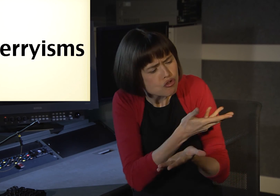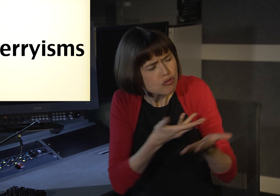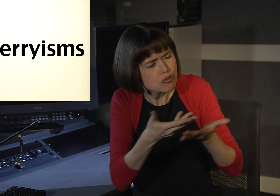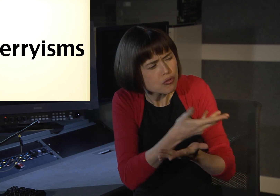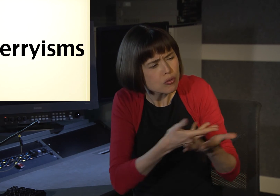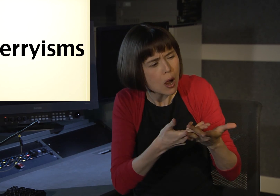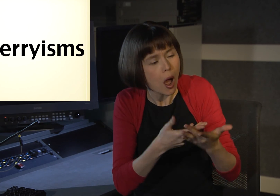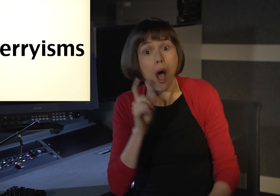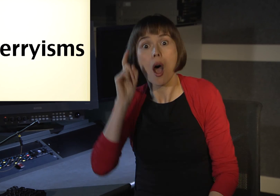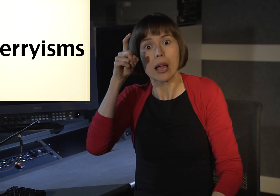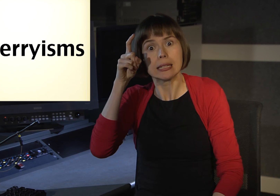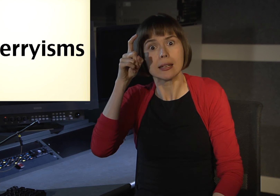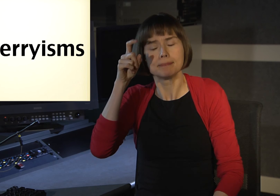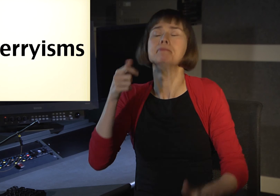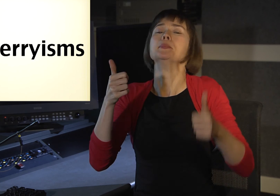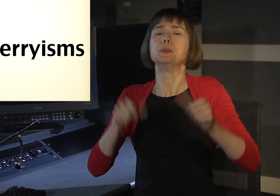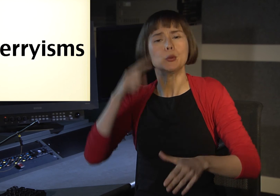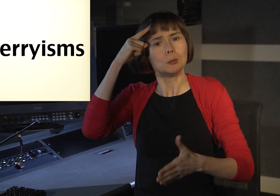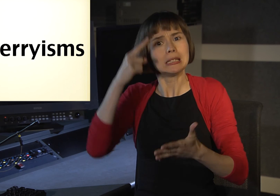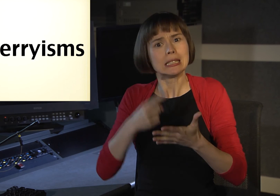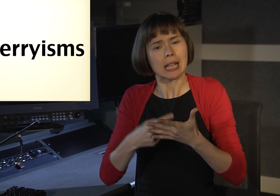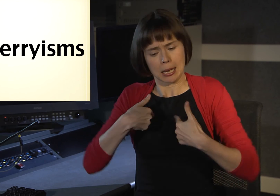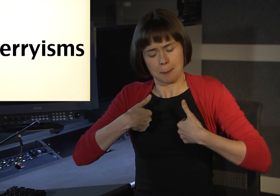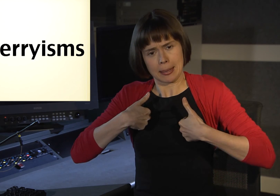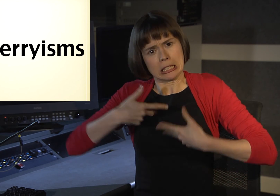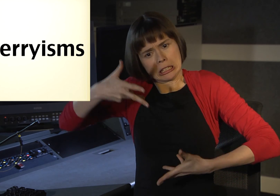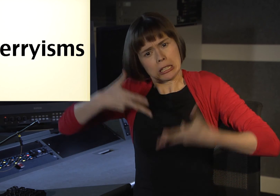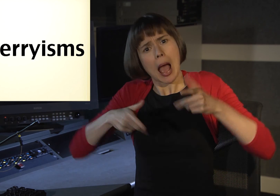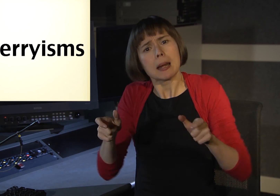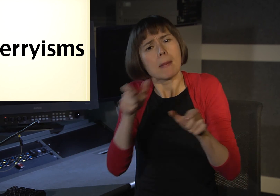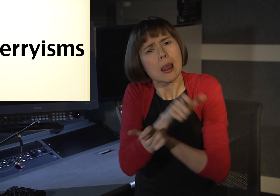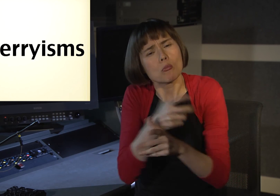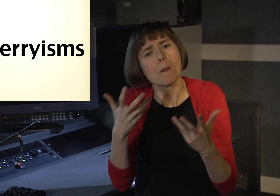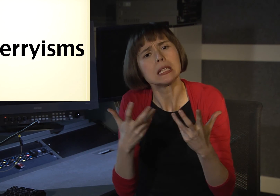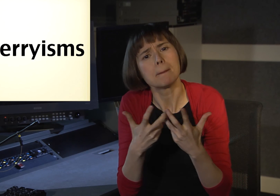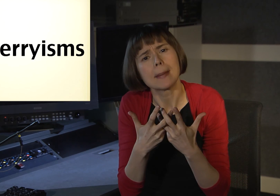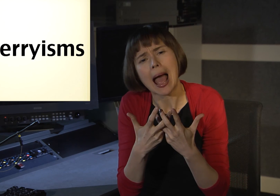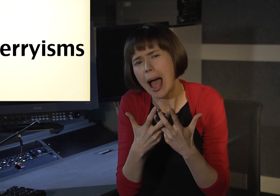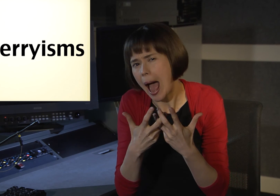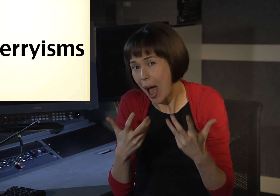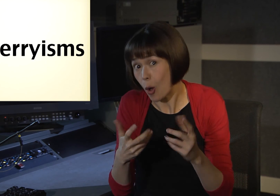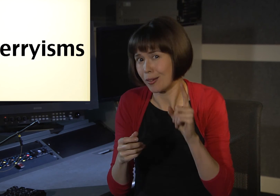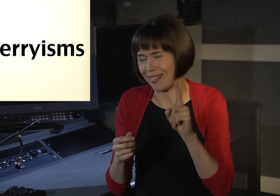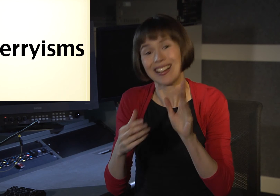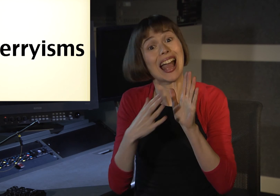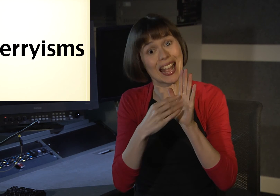and teachers from Allerton Grange School, and we shared ideas about how to possibly translate these. And we think we've come up with a solution of how I